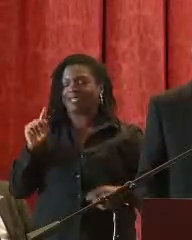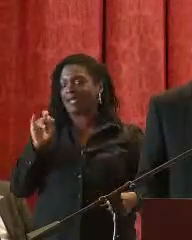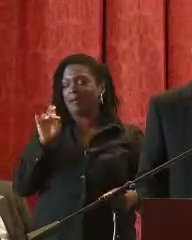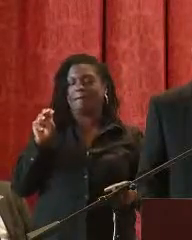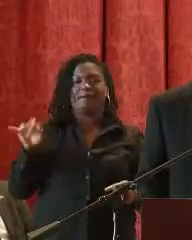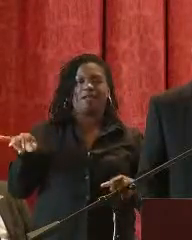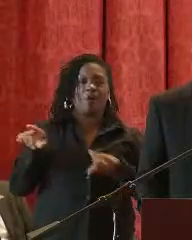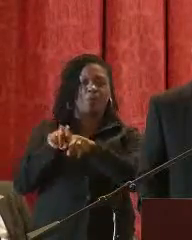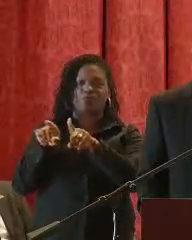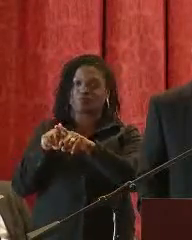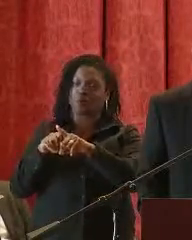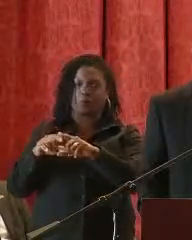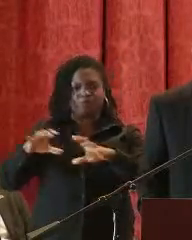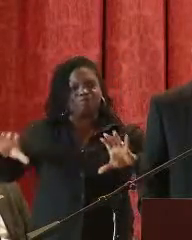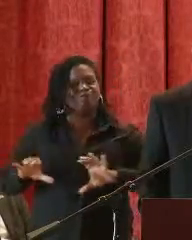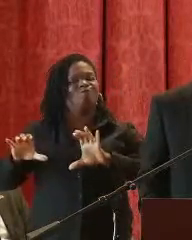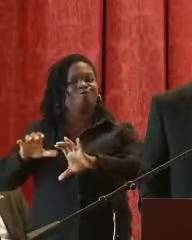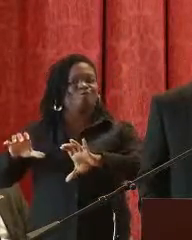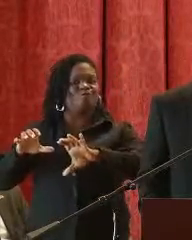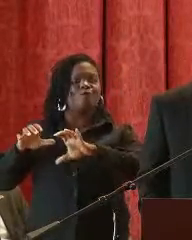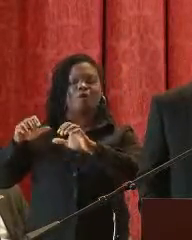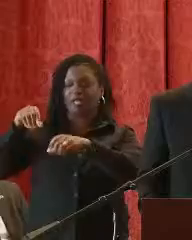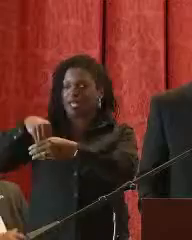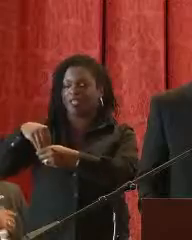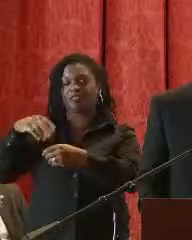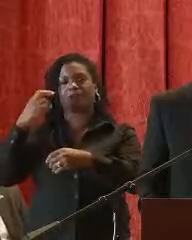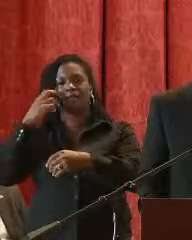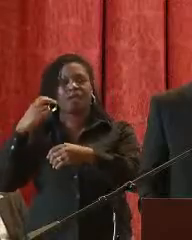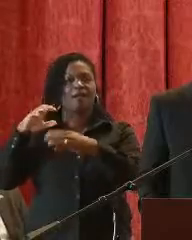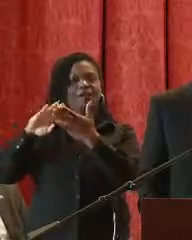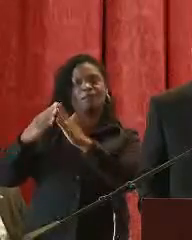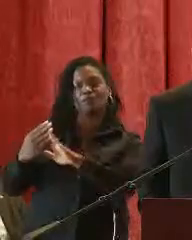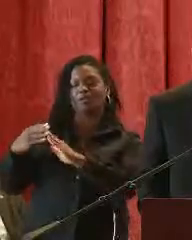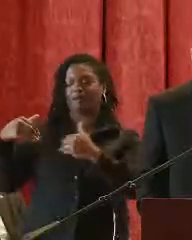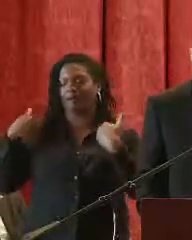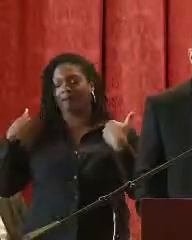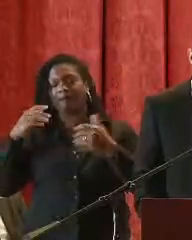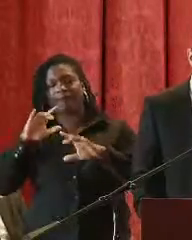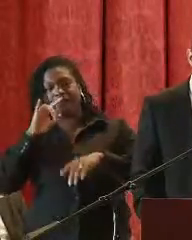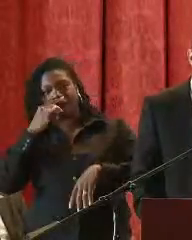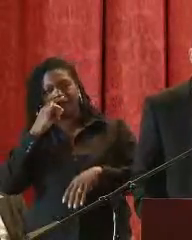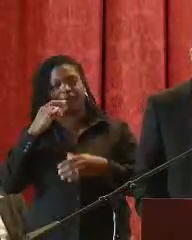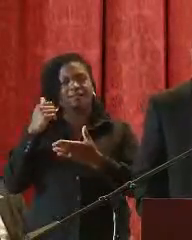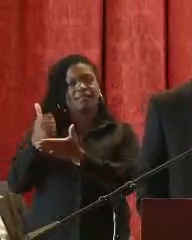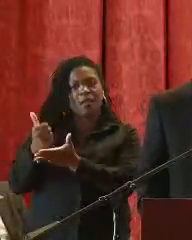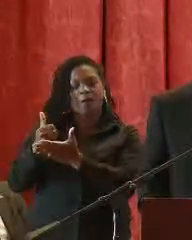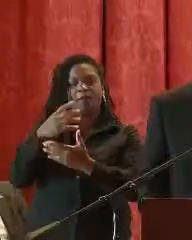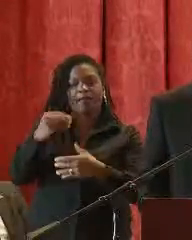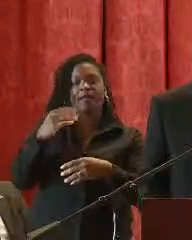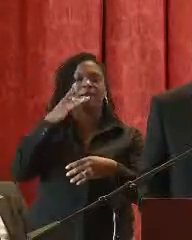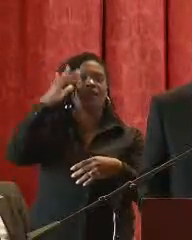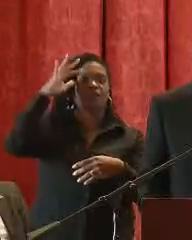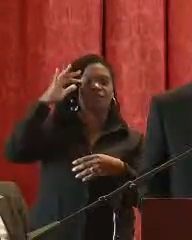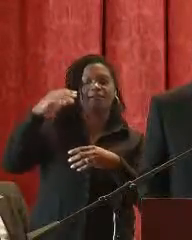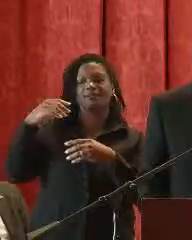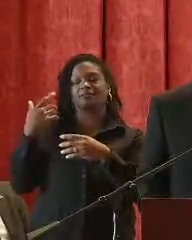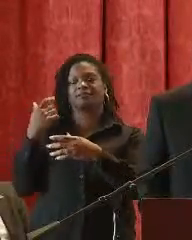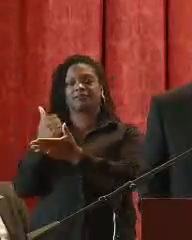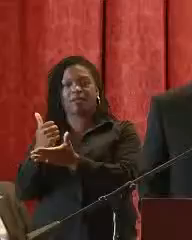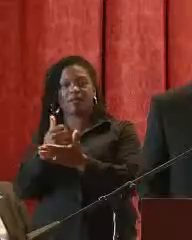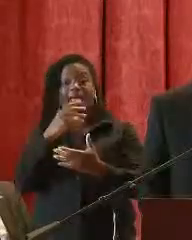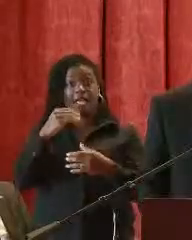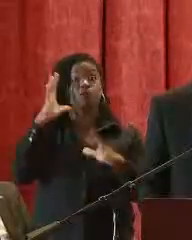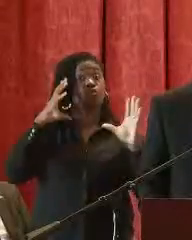the blind community, working with young kids' parents, and she also is our president of the